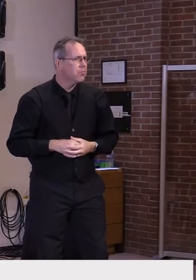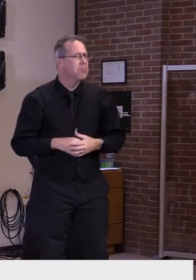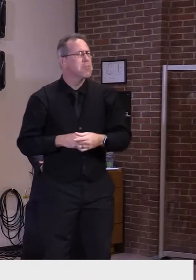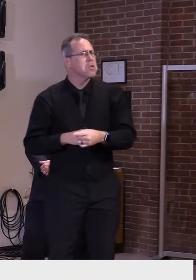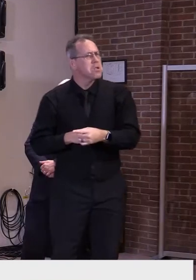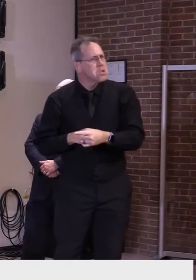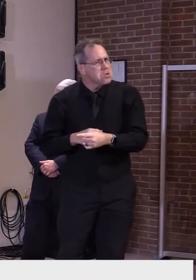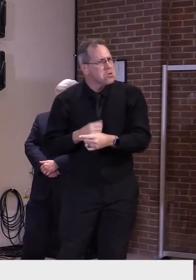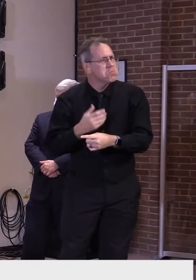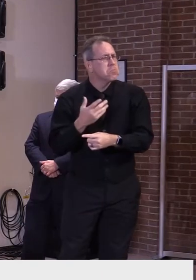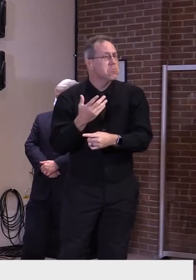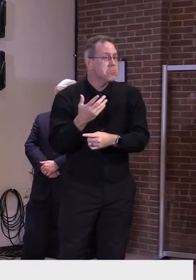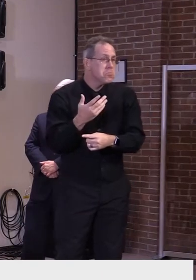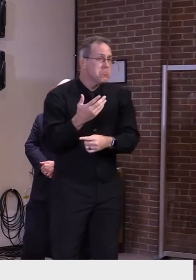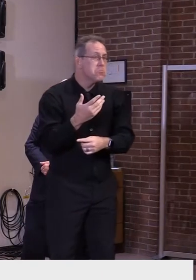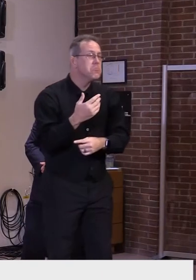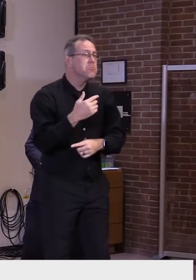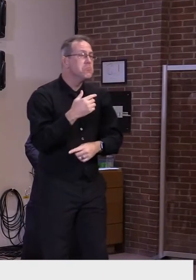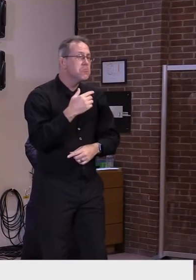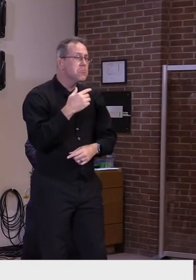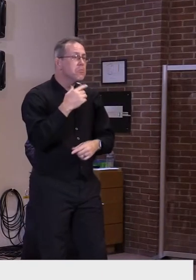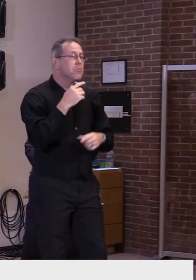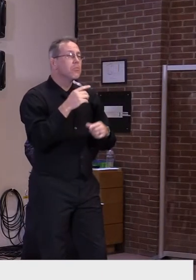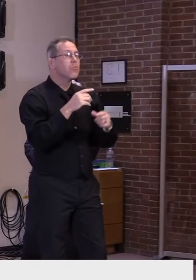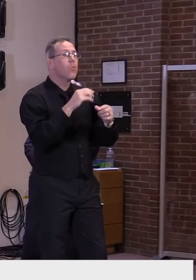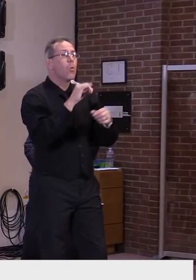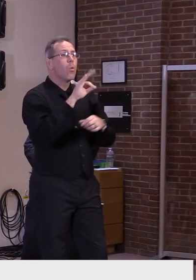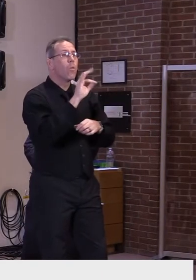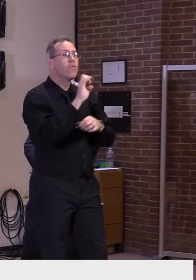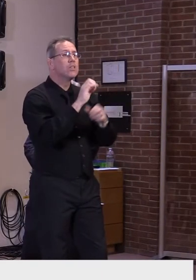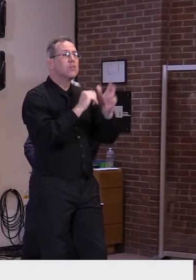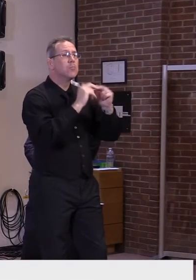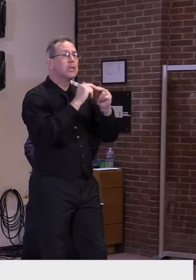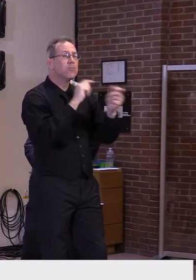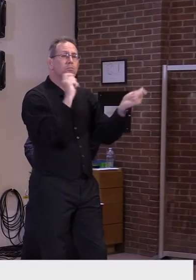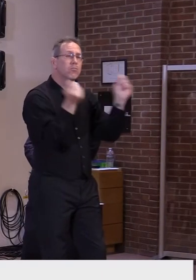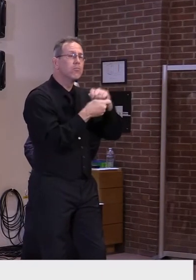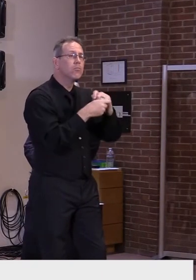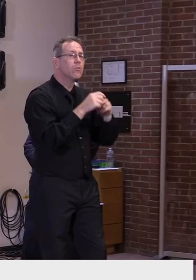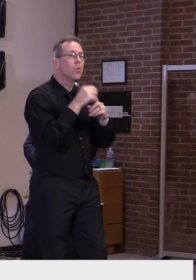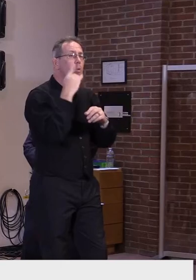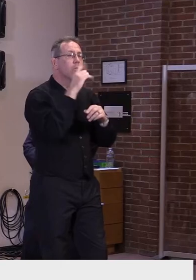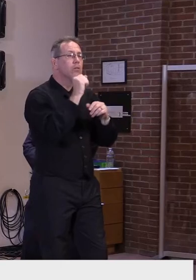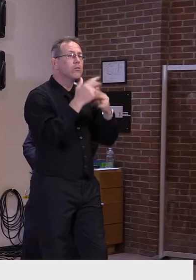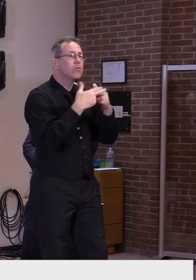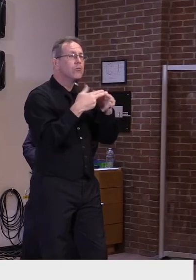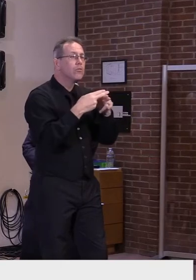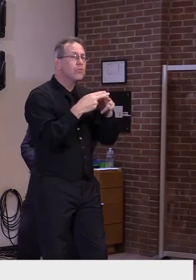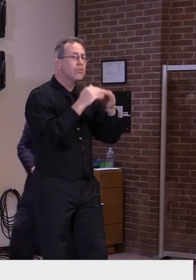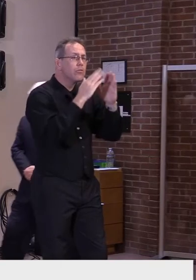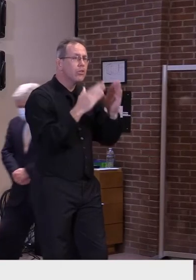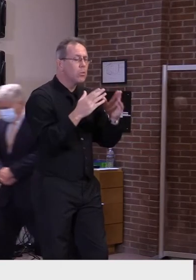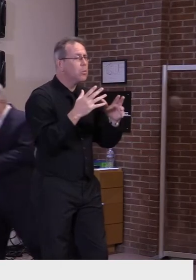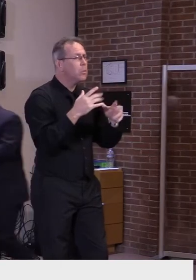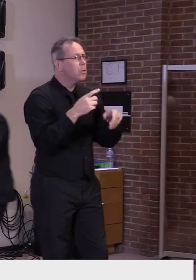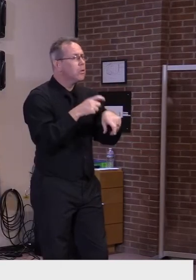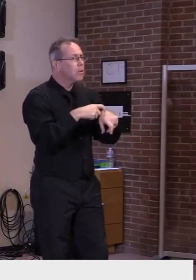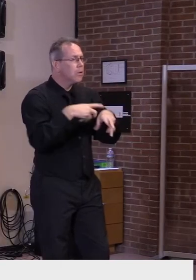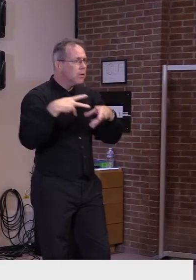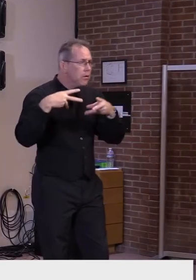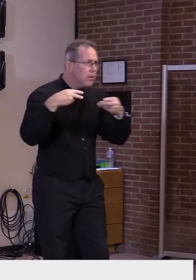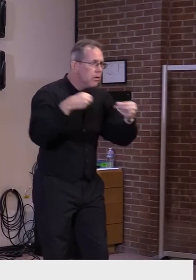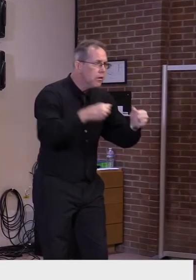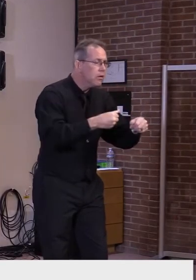all the facilities. It's just very difficult, very expensive. and time-consuming. But I'll let Secretary Smith answer.